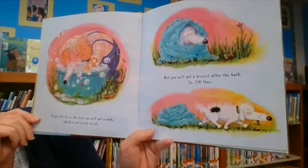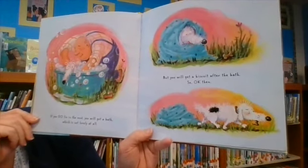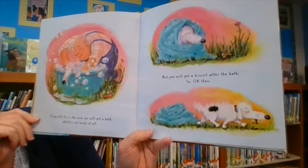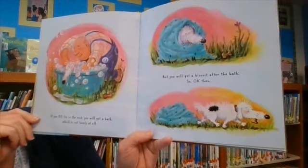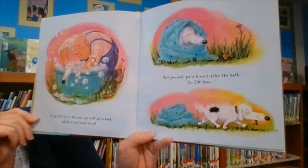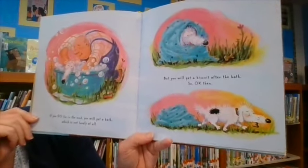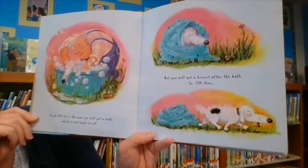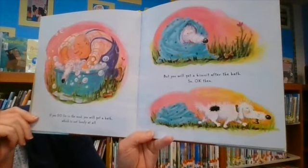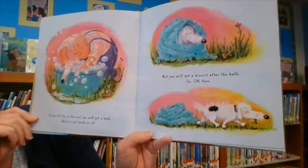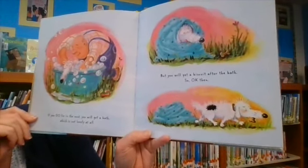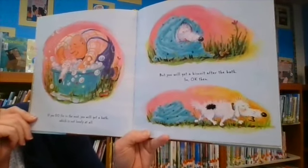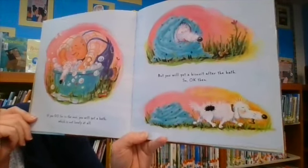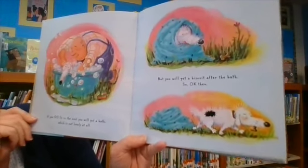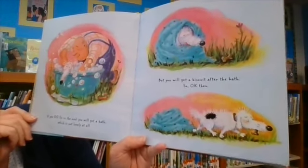the bath. So, okay then.